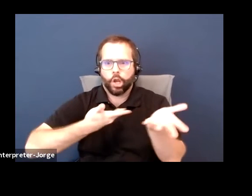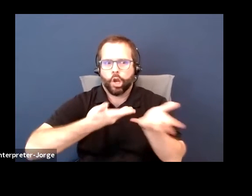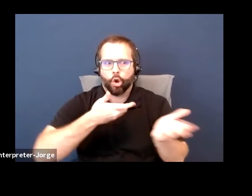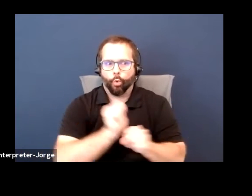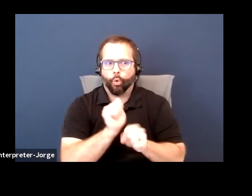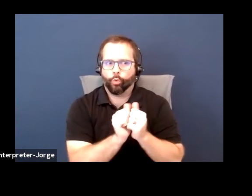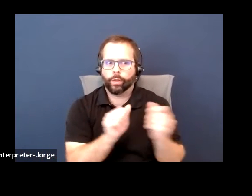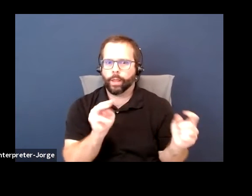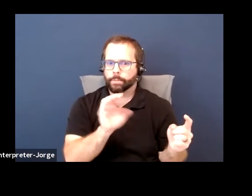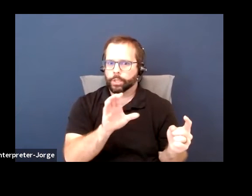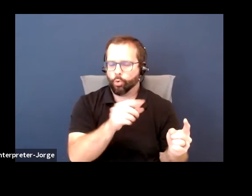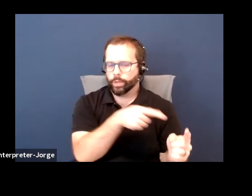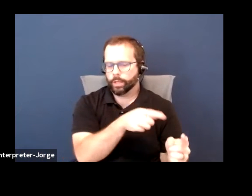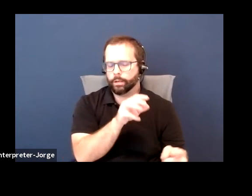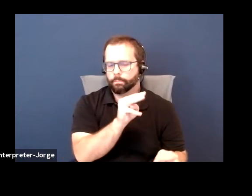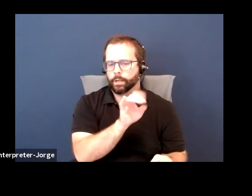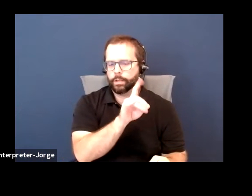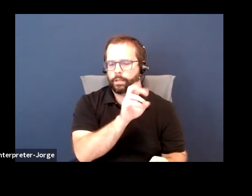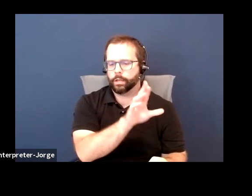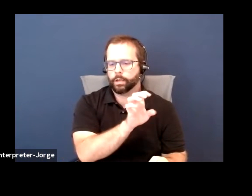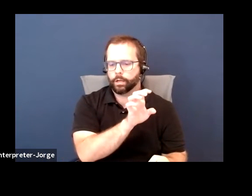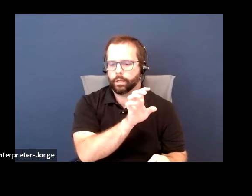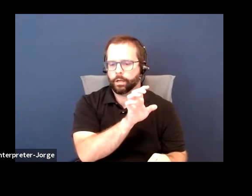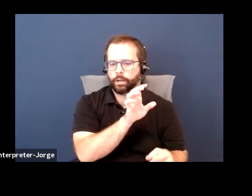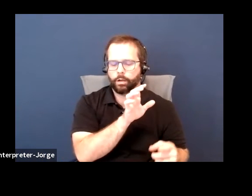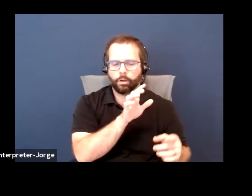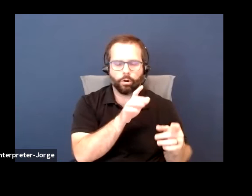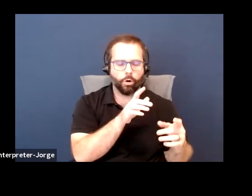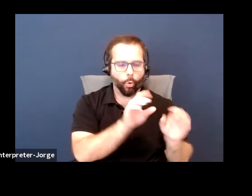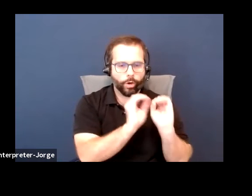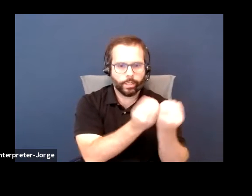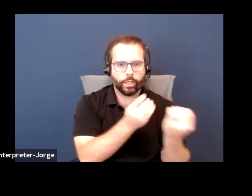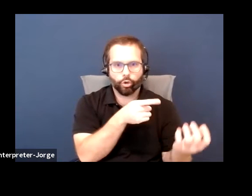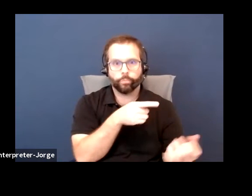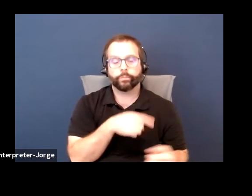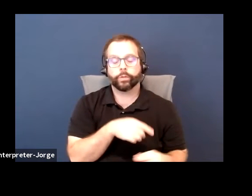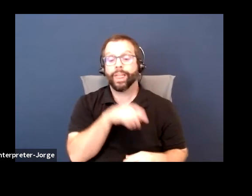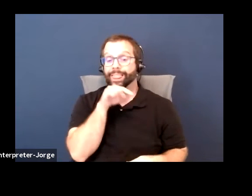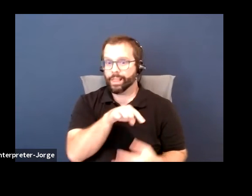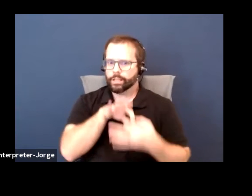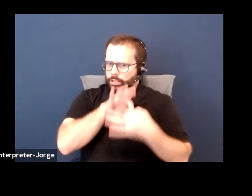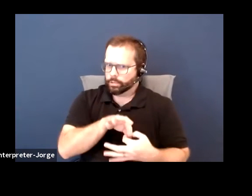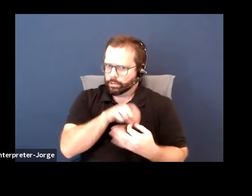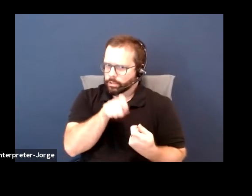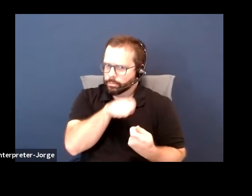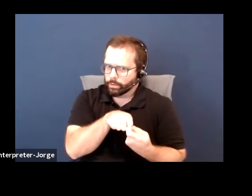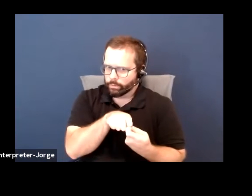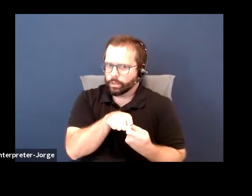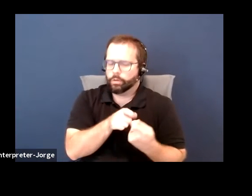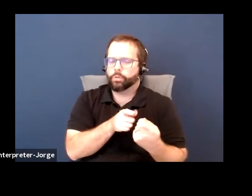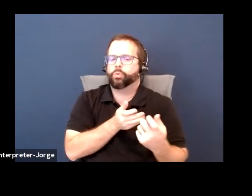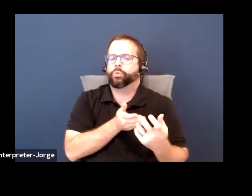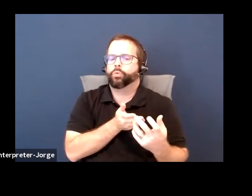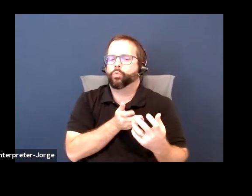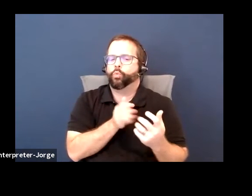this came from the stuff that I'm going to go over is kind of specific to Anthem, but it can be